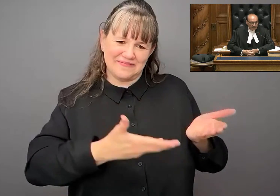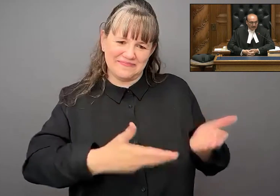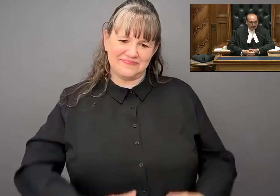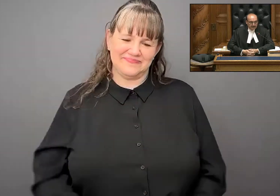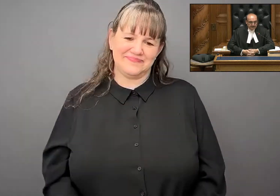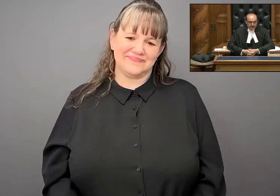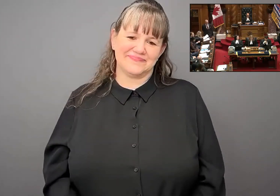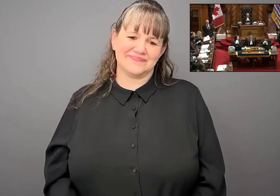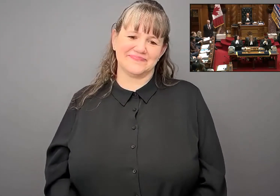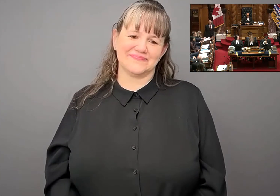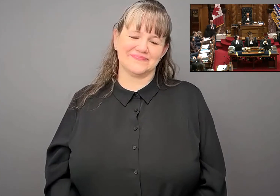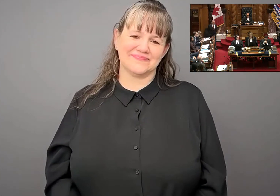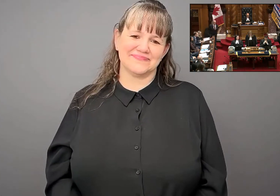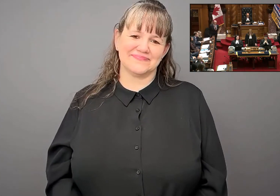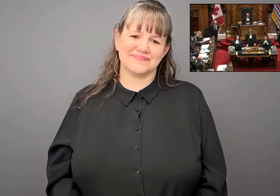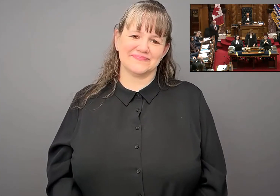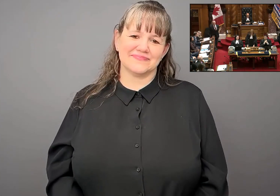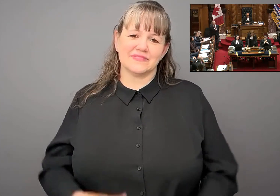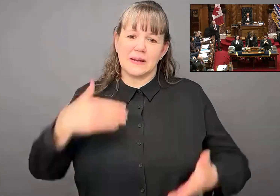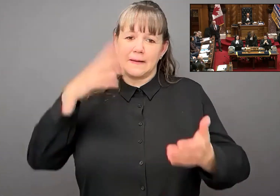Madam Clerk.